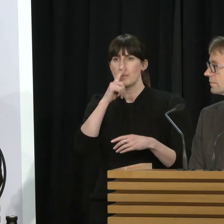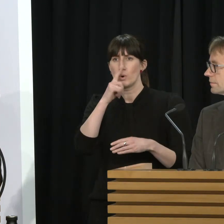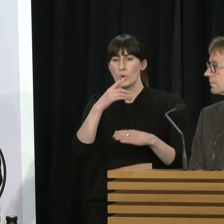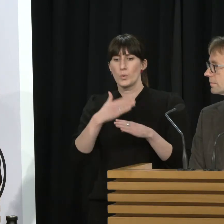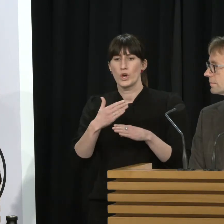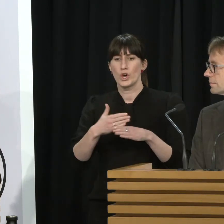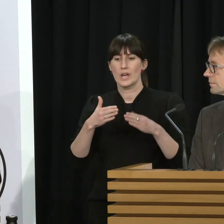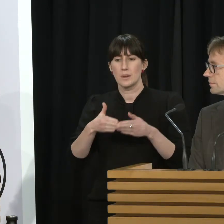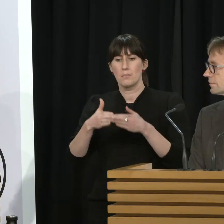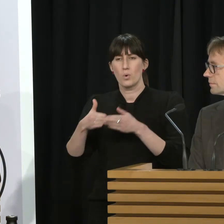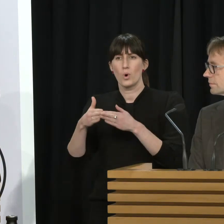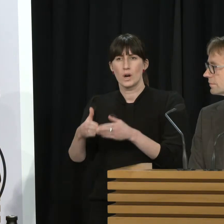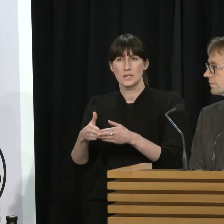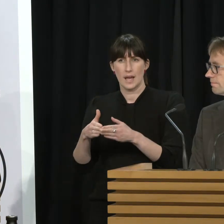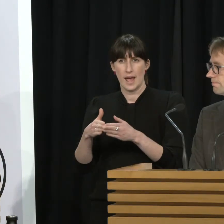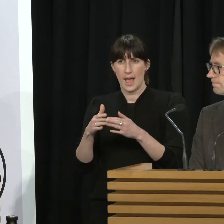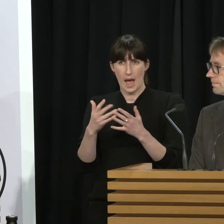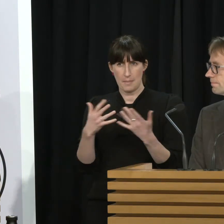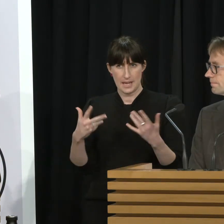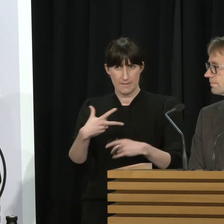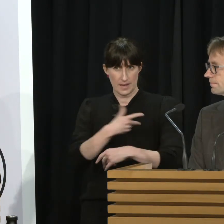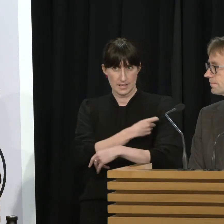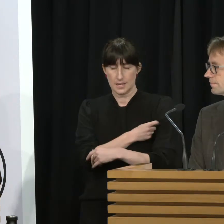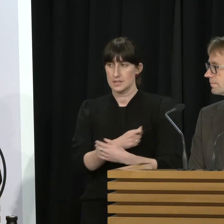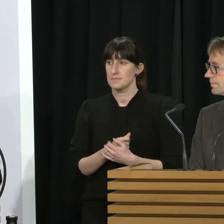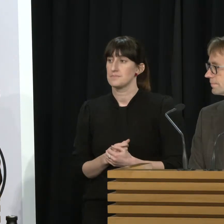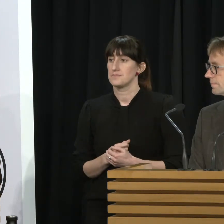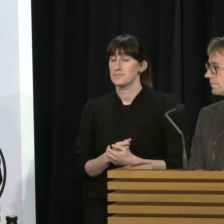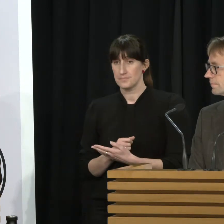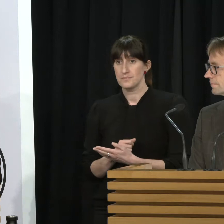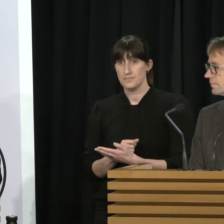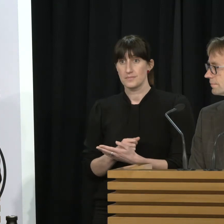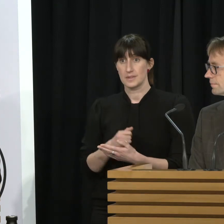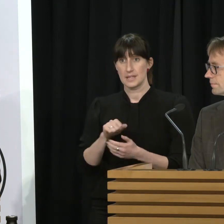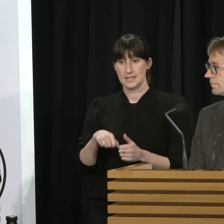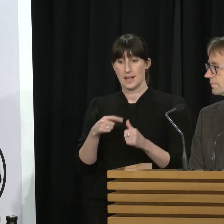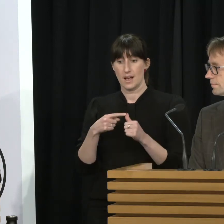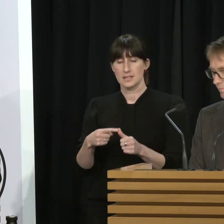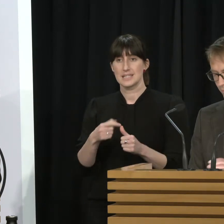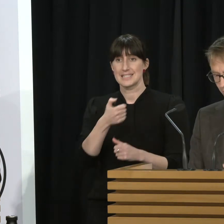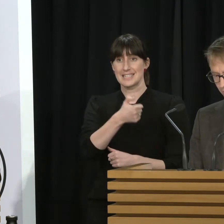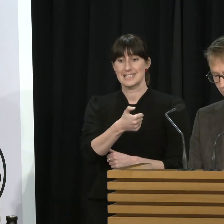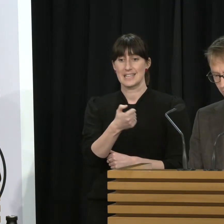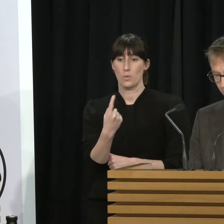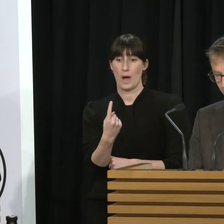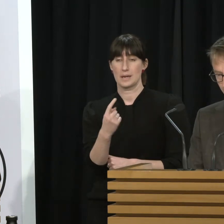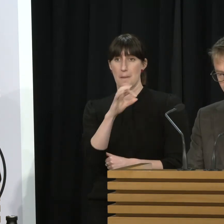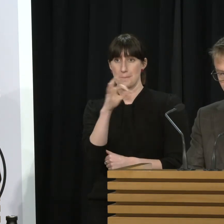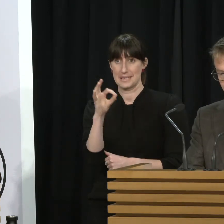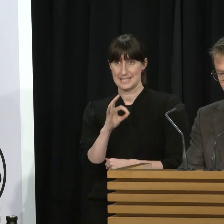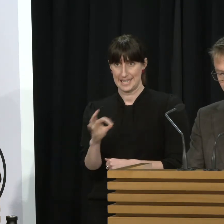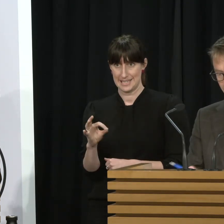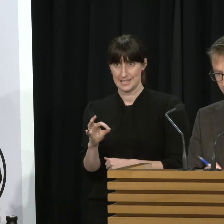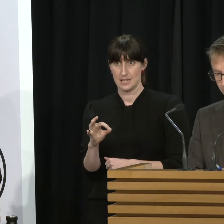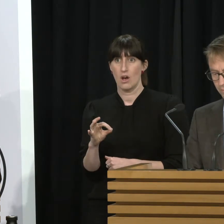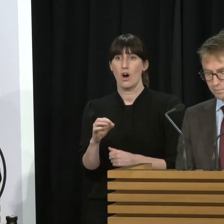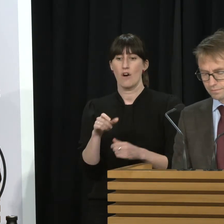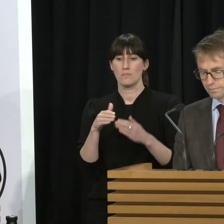latest numbers that we have in is that we now have 61% of our active port workers have had the full 2